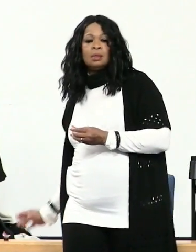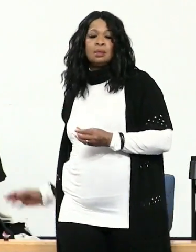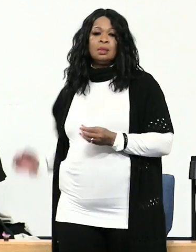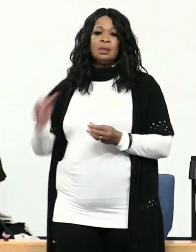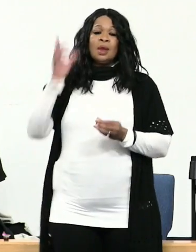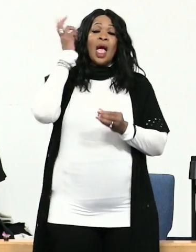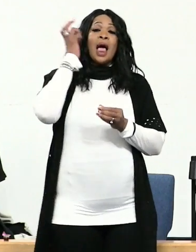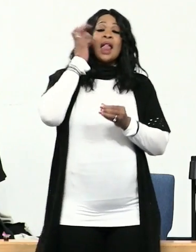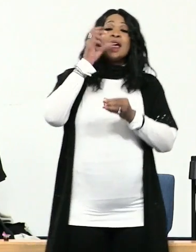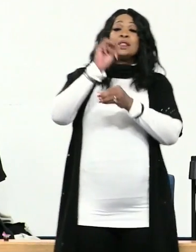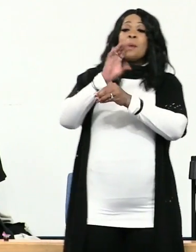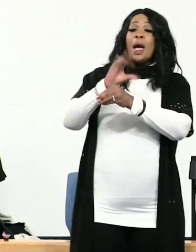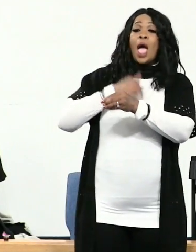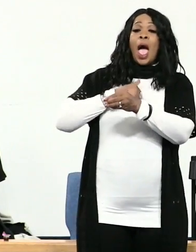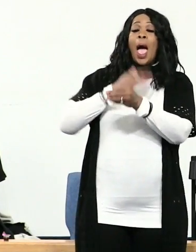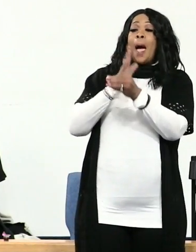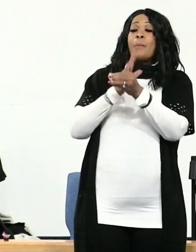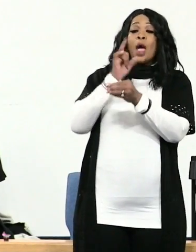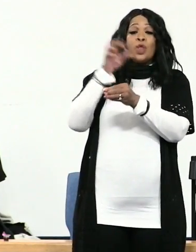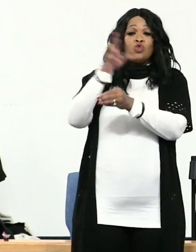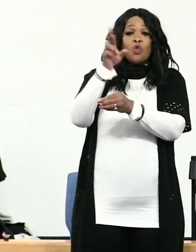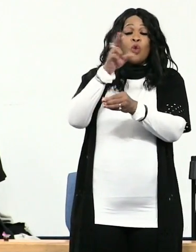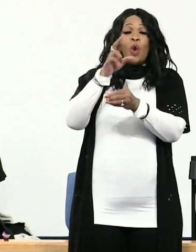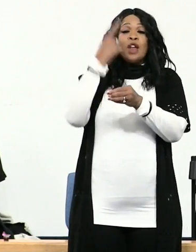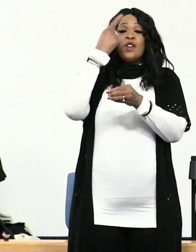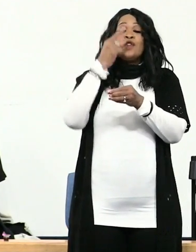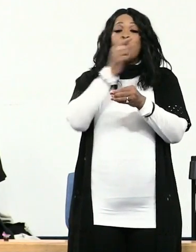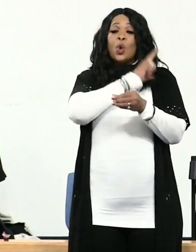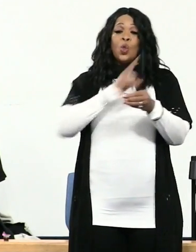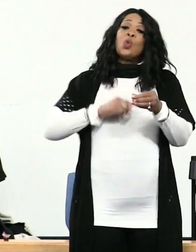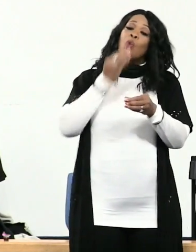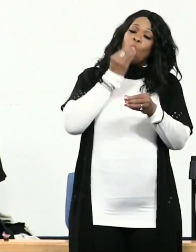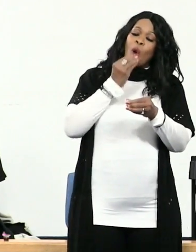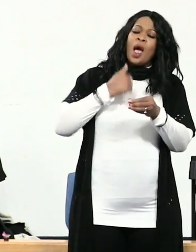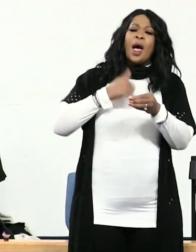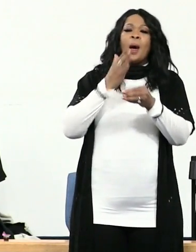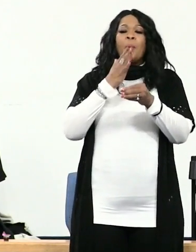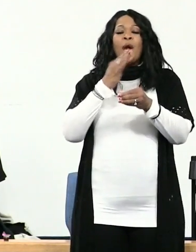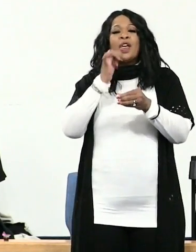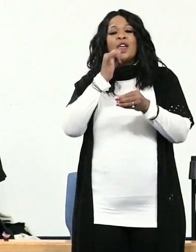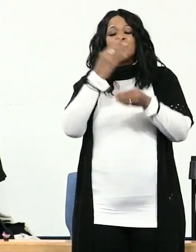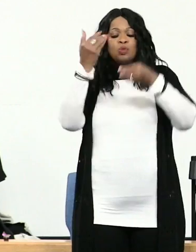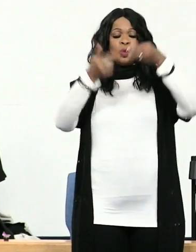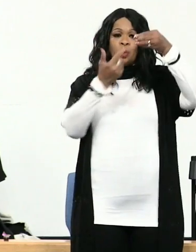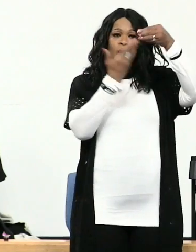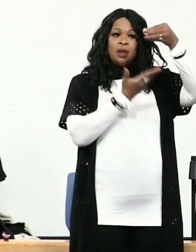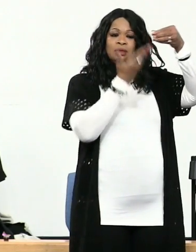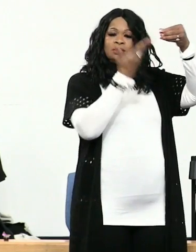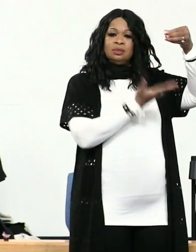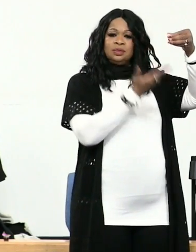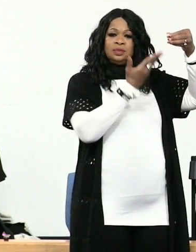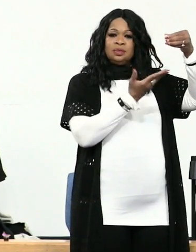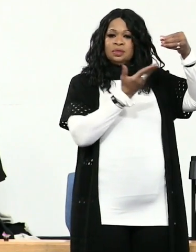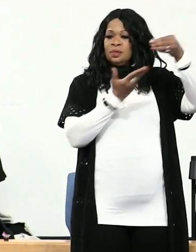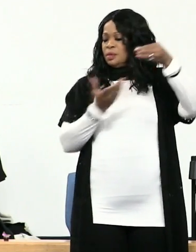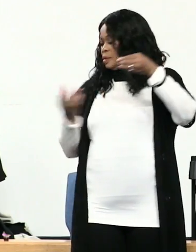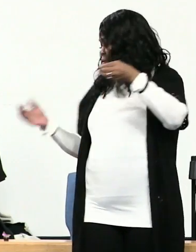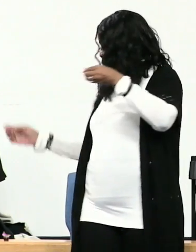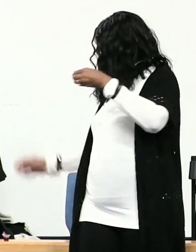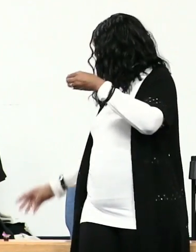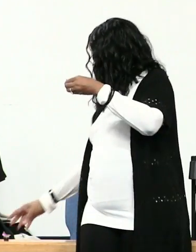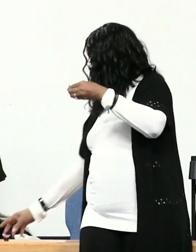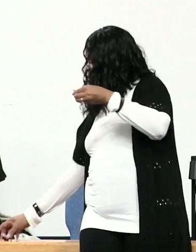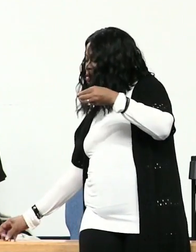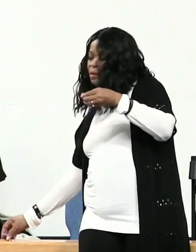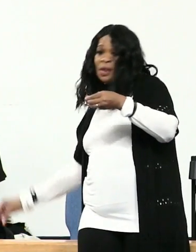Hey, listen, Mount Calvary, I pray that you are ready for communion. I pray you have your bread and some